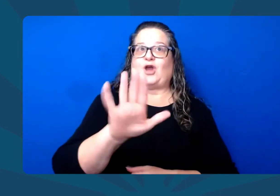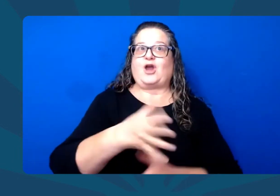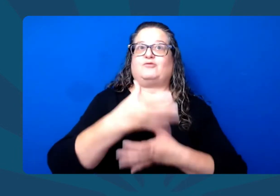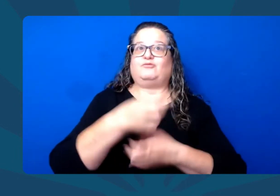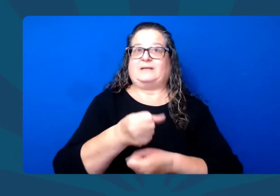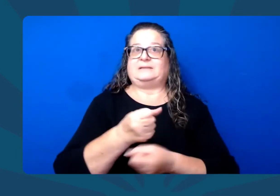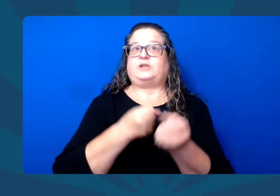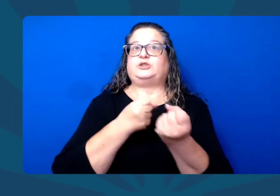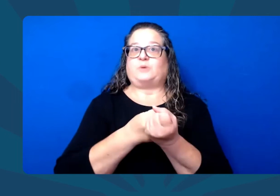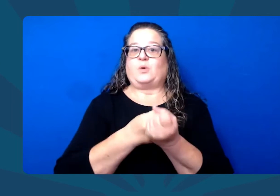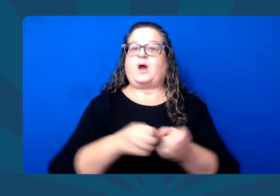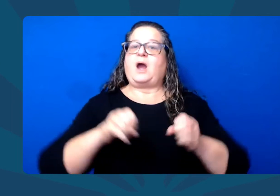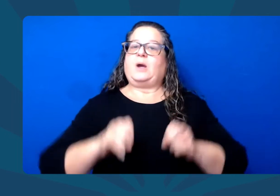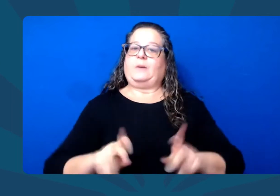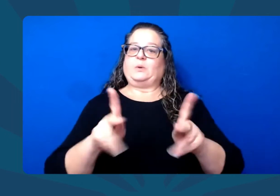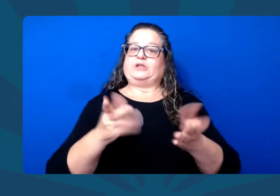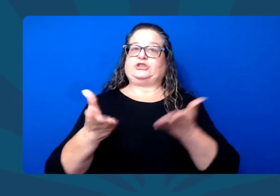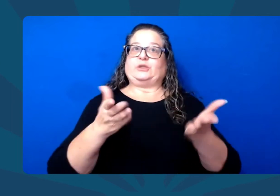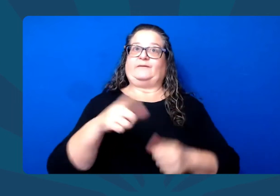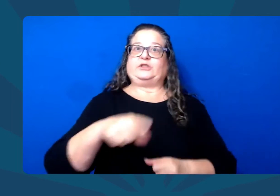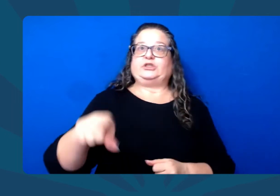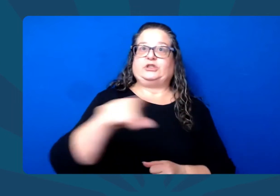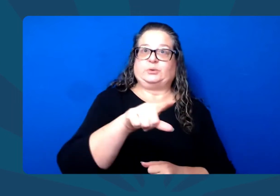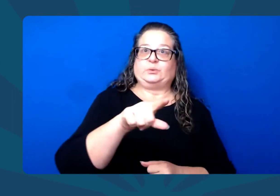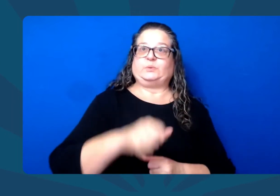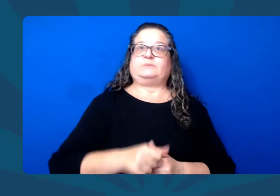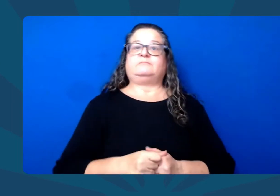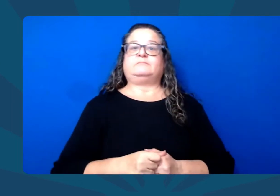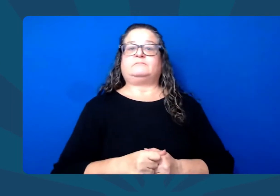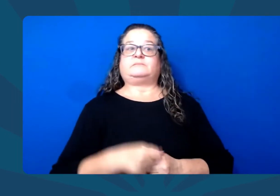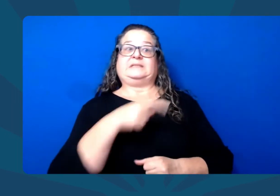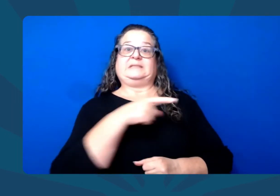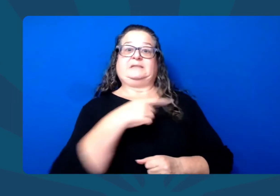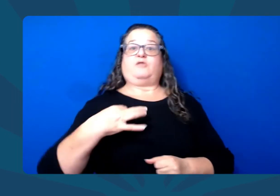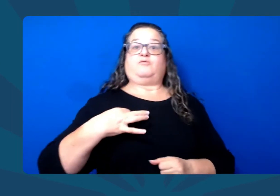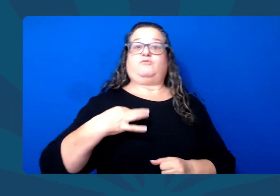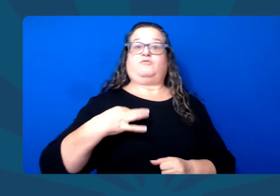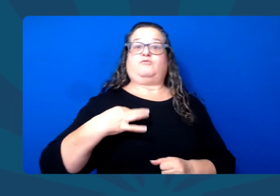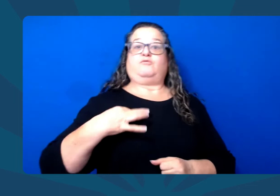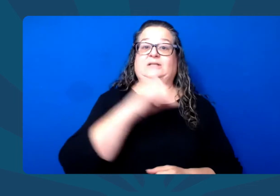Thank you for your trust, support, and opportunity to serve you.